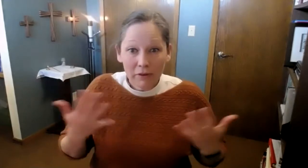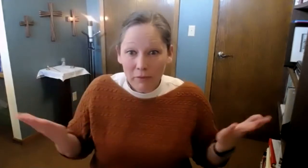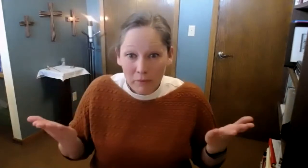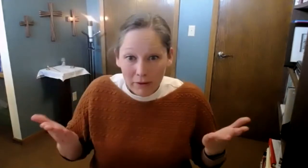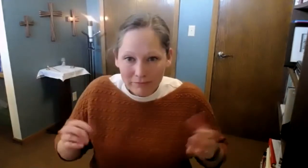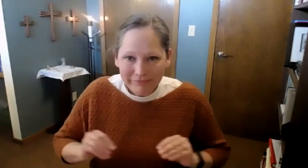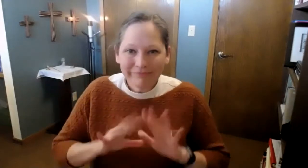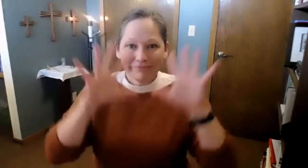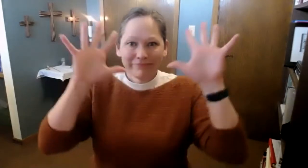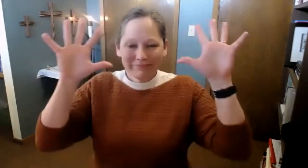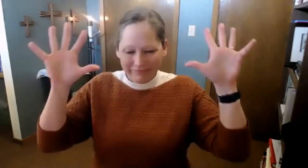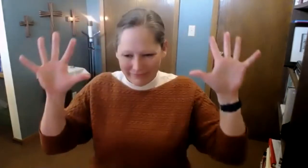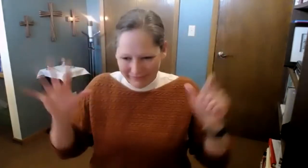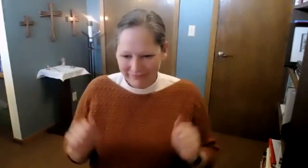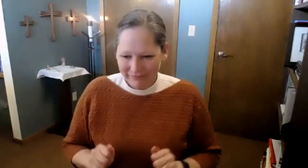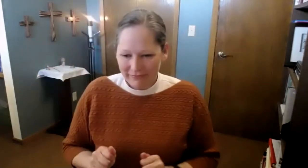Darkness has become light.